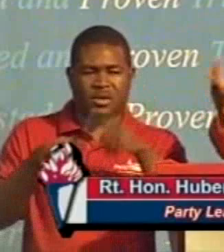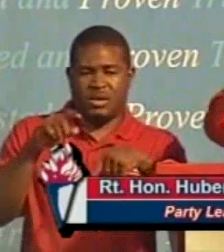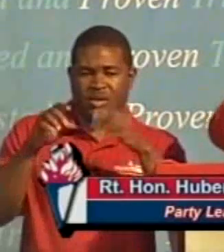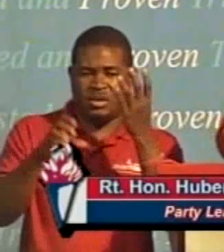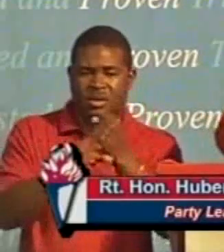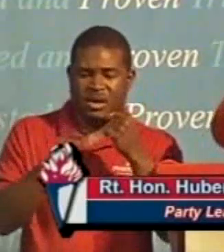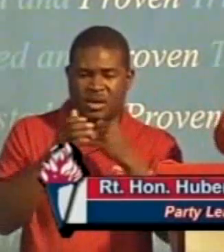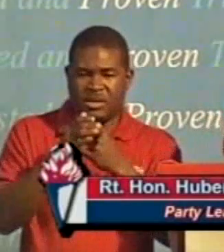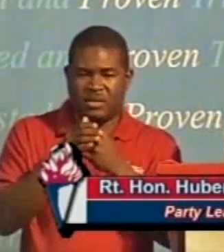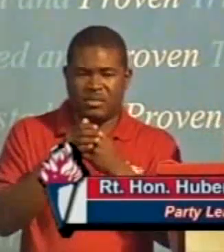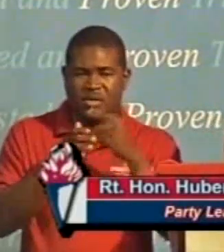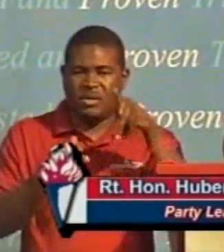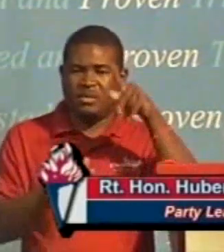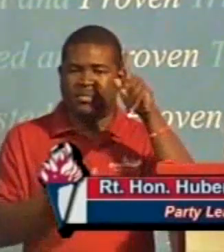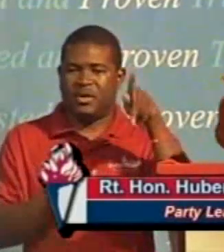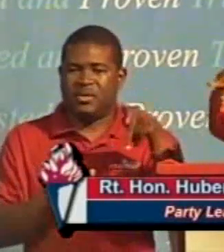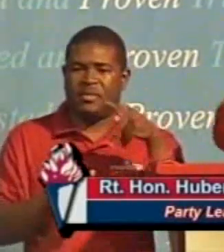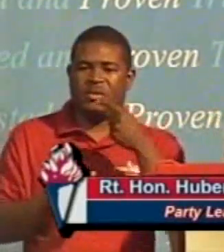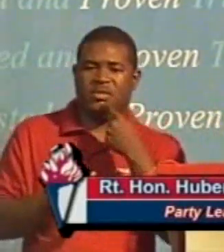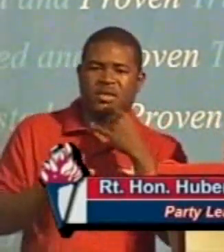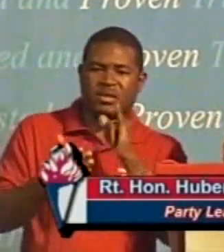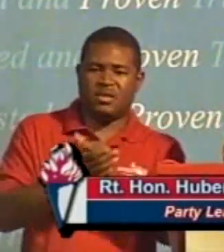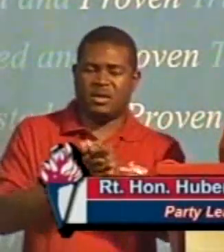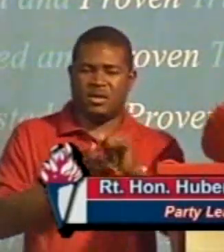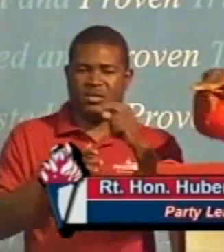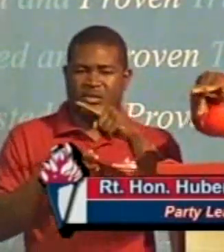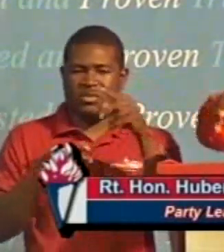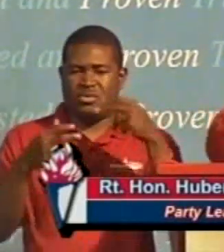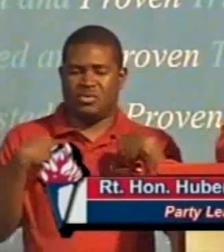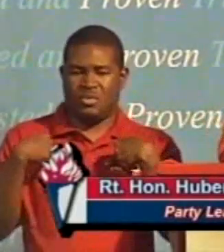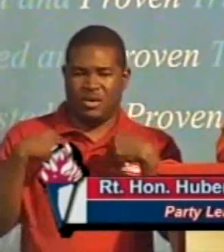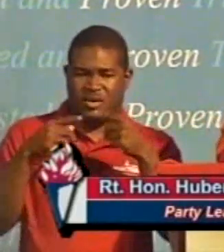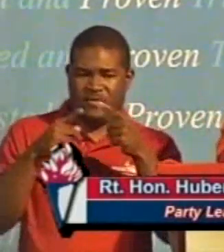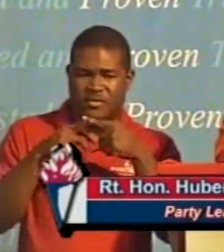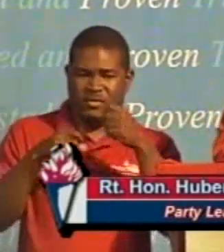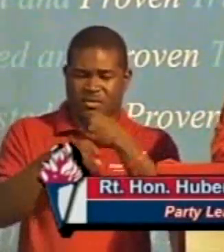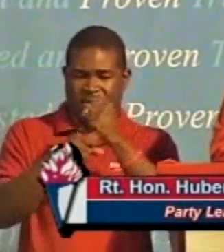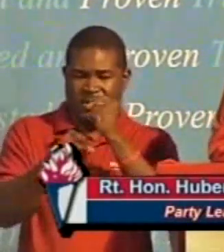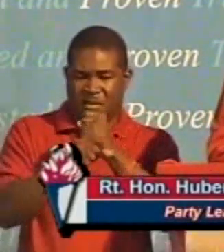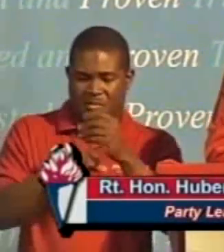PLP said, in order to get that, you got to do a deal with Bethel. Make him your partner.